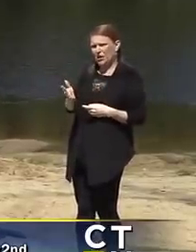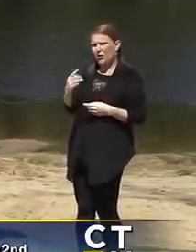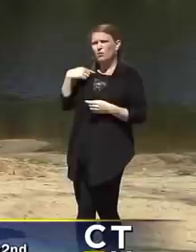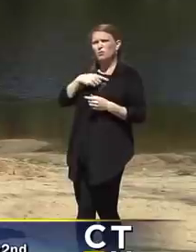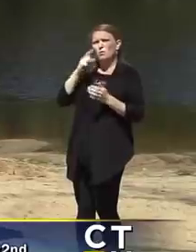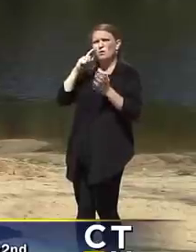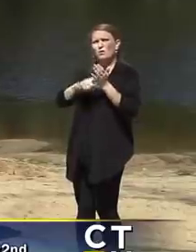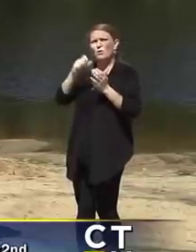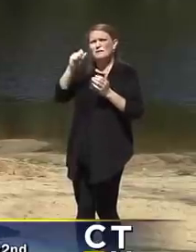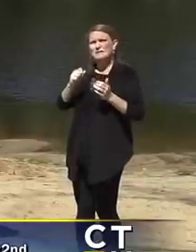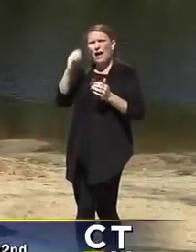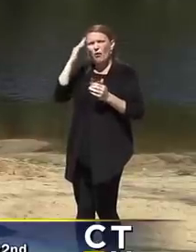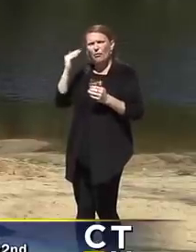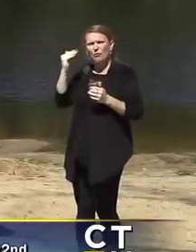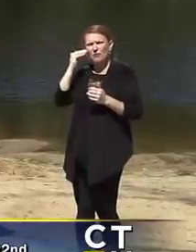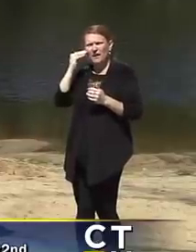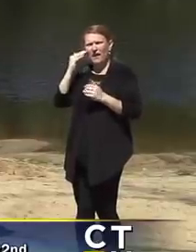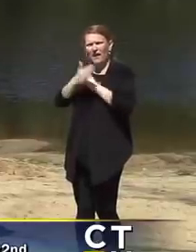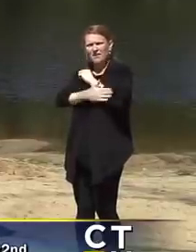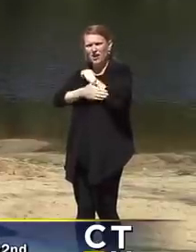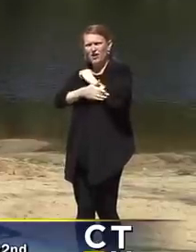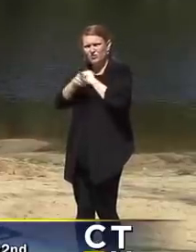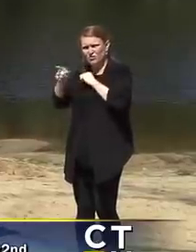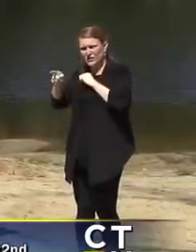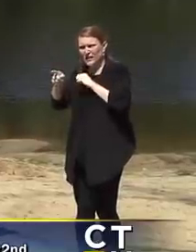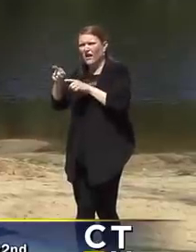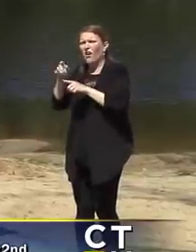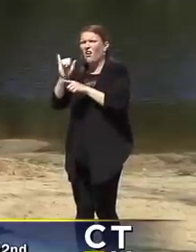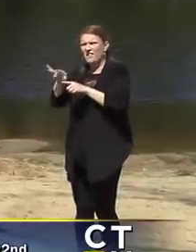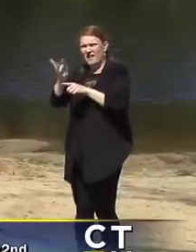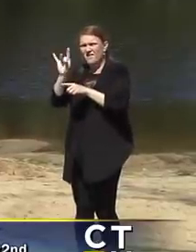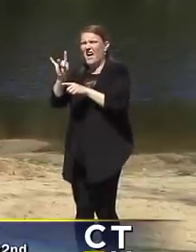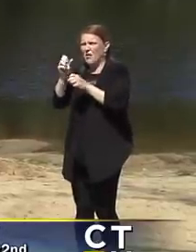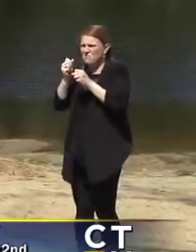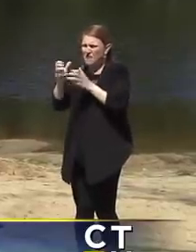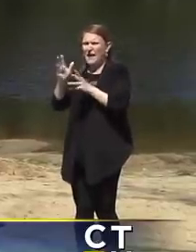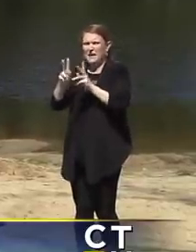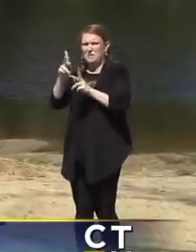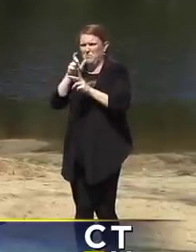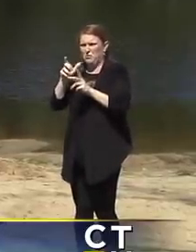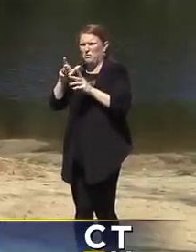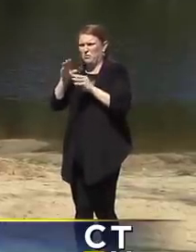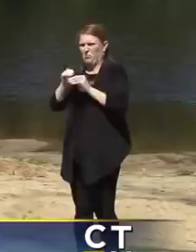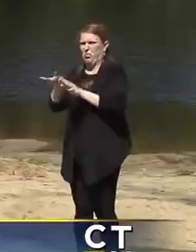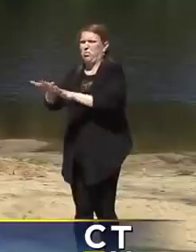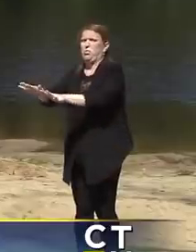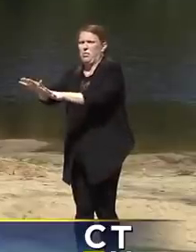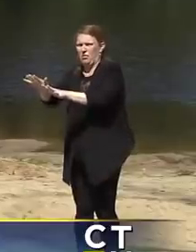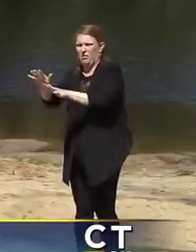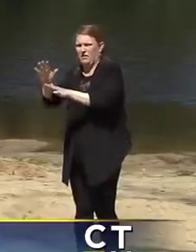health officials trace back a number of confirmed cases to a single individual at a nightclub.